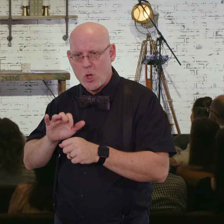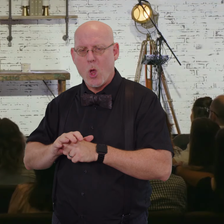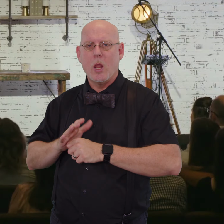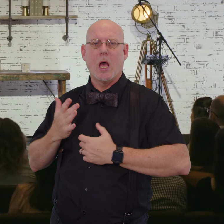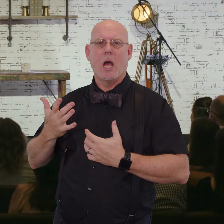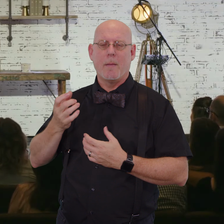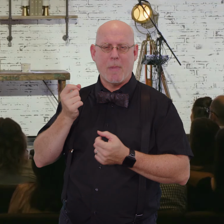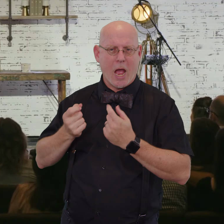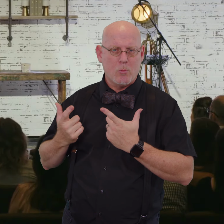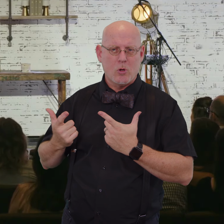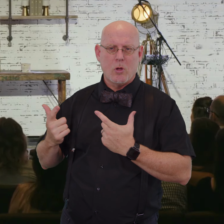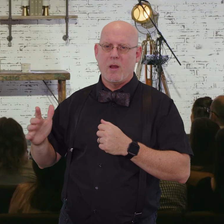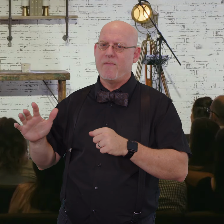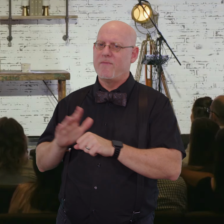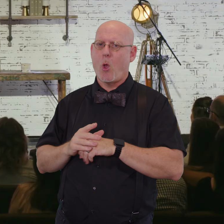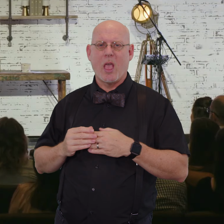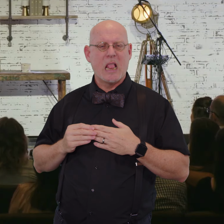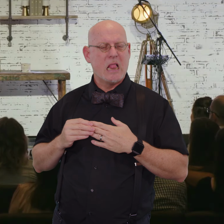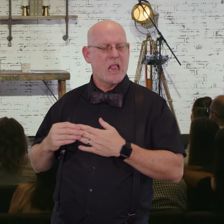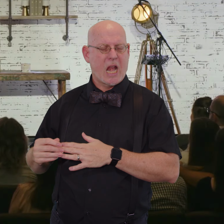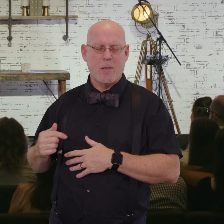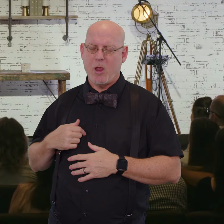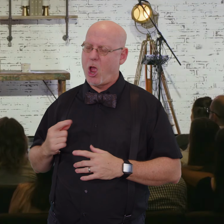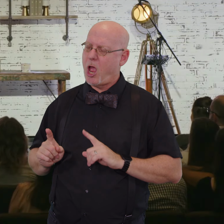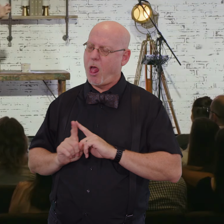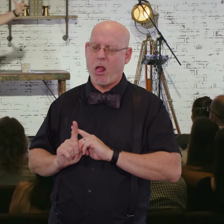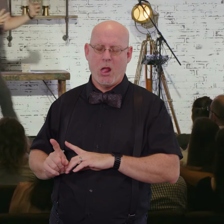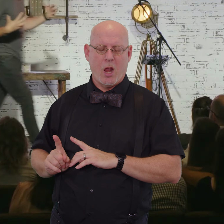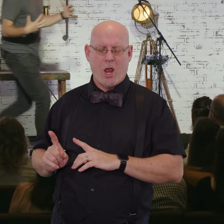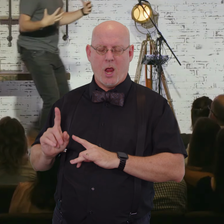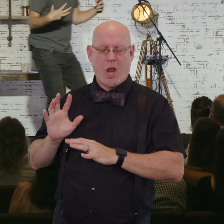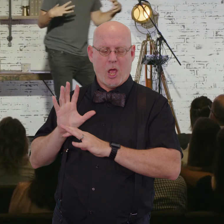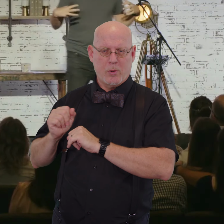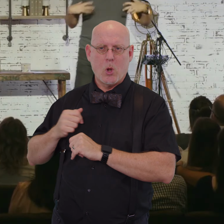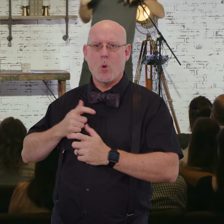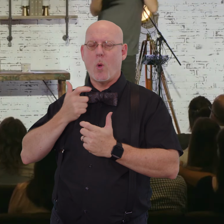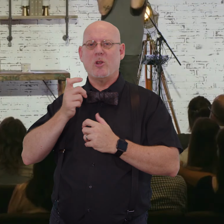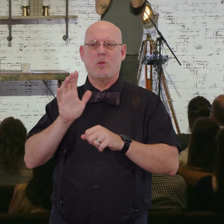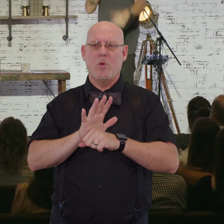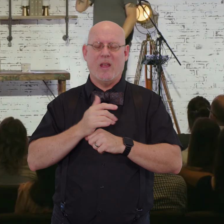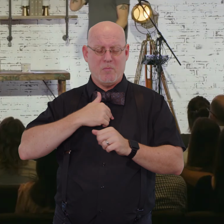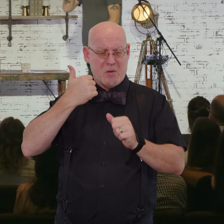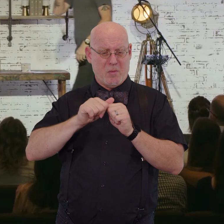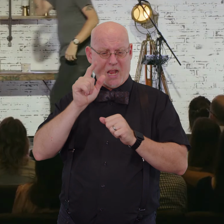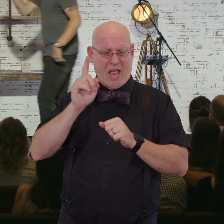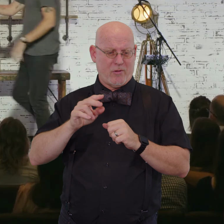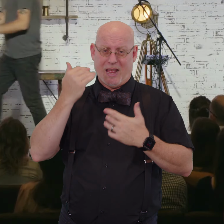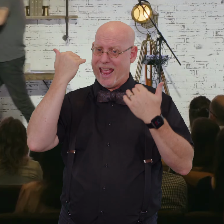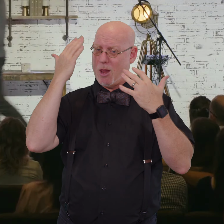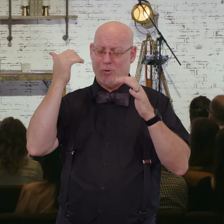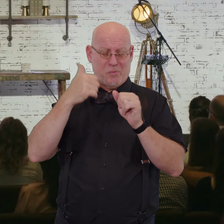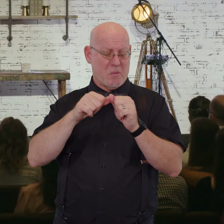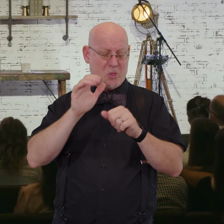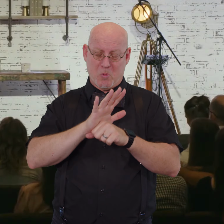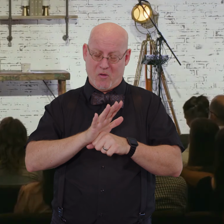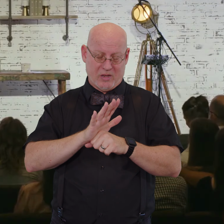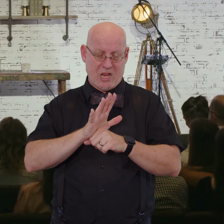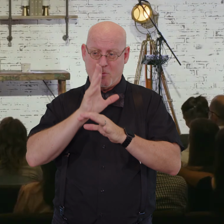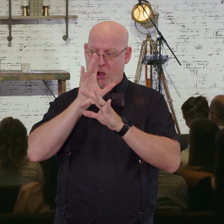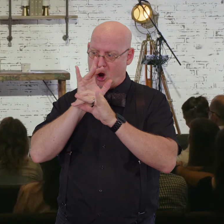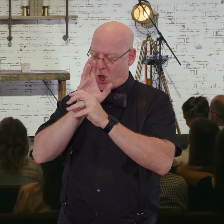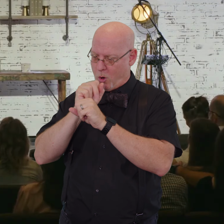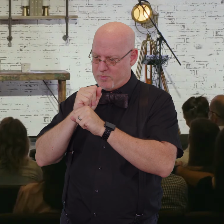soda and eating my popcorn and totally leading me on and we're watching this movie and I don't what the movie is